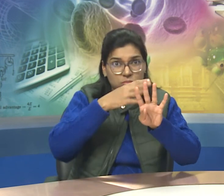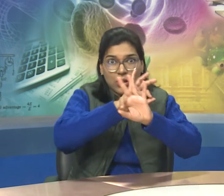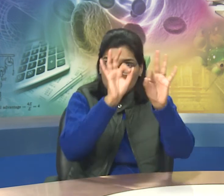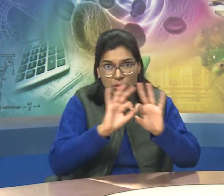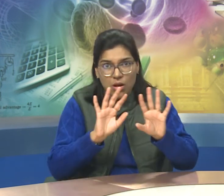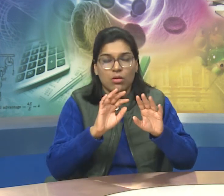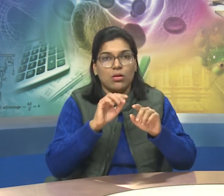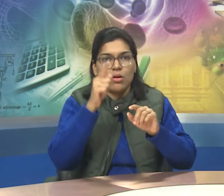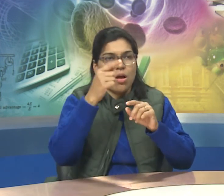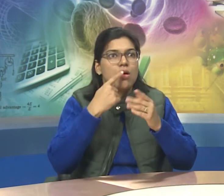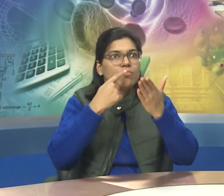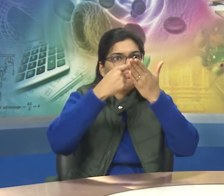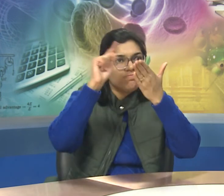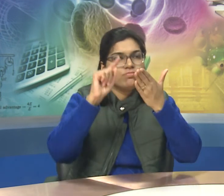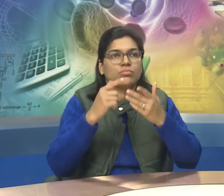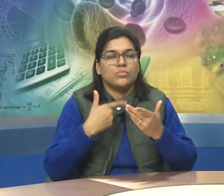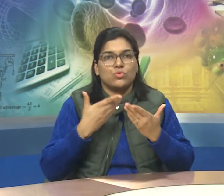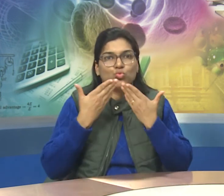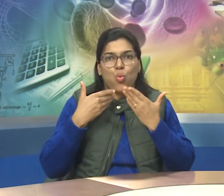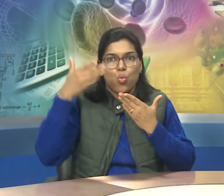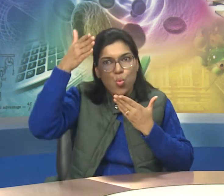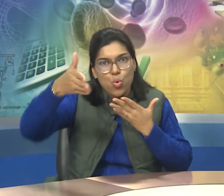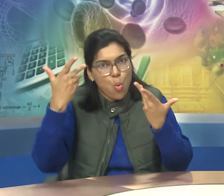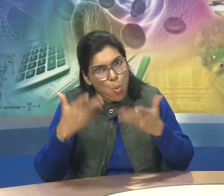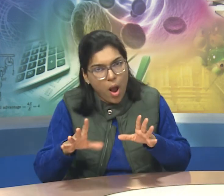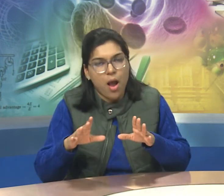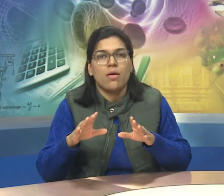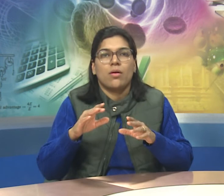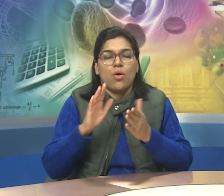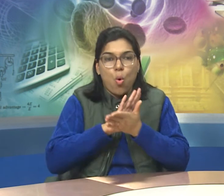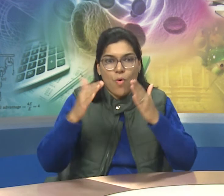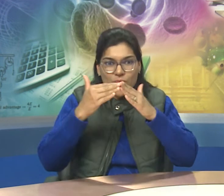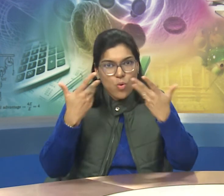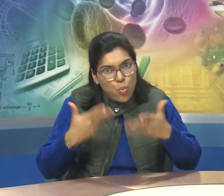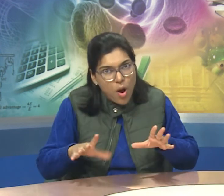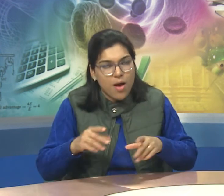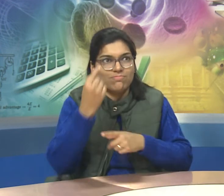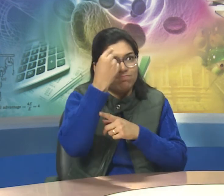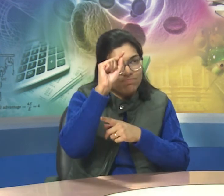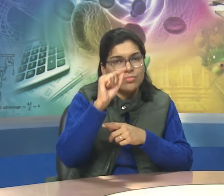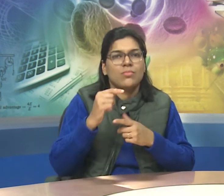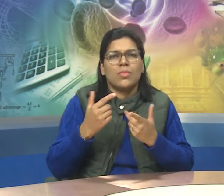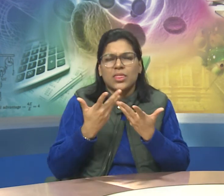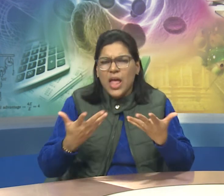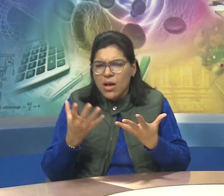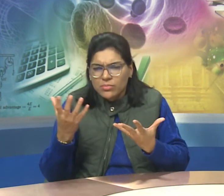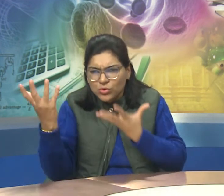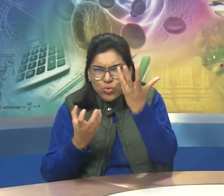Next, arrange the activities in the sequence